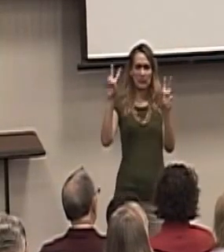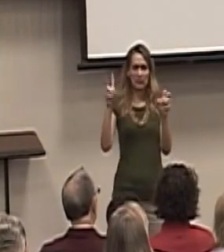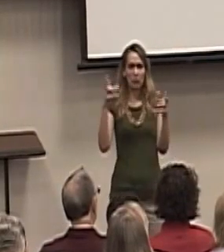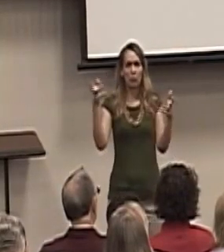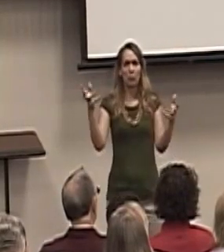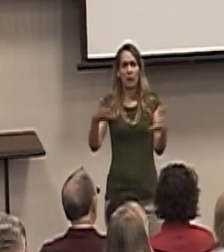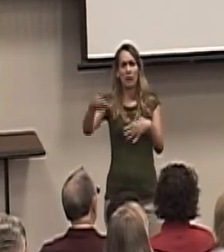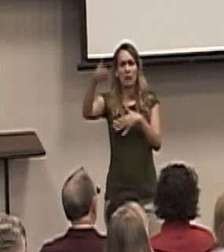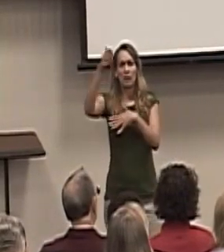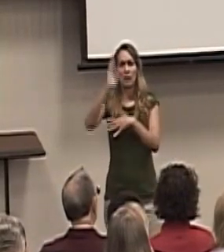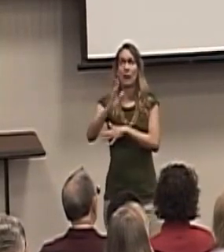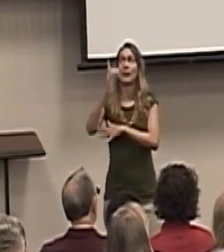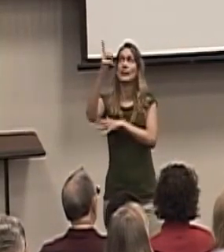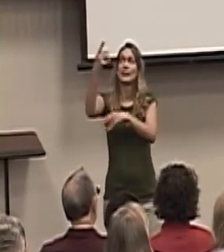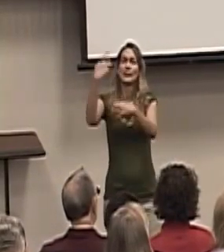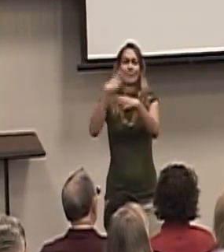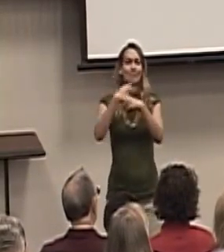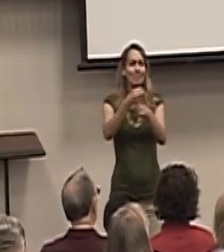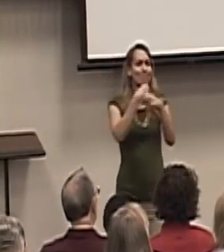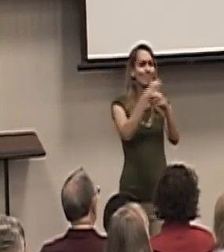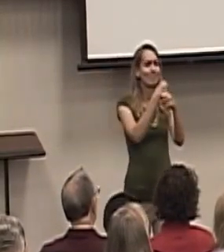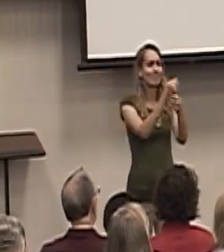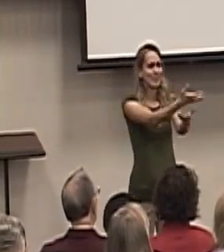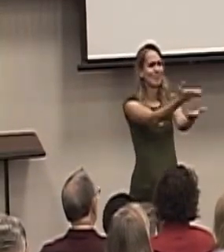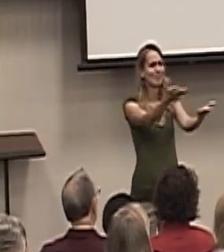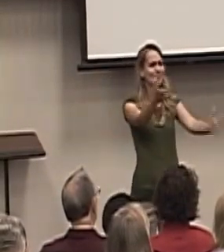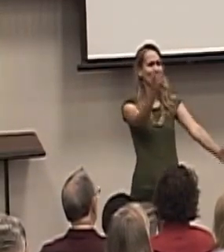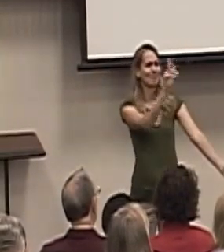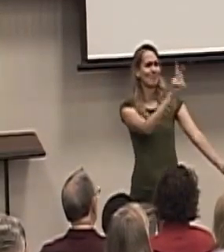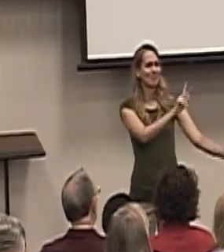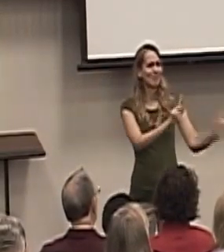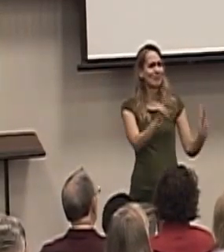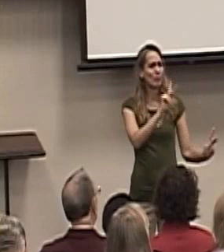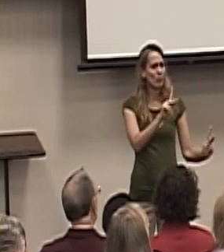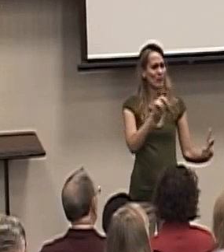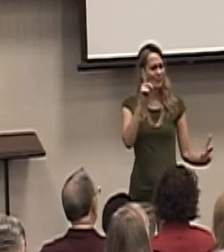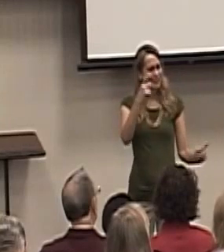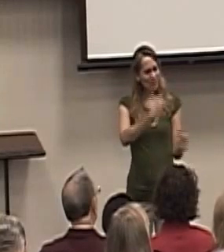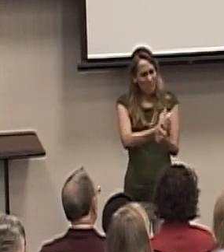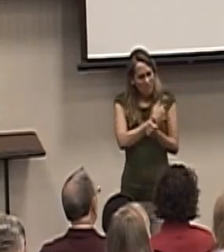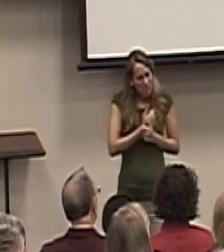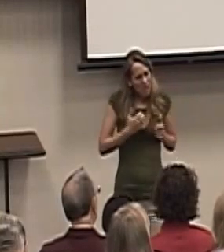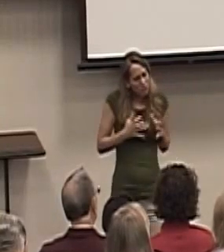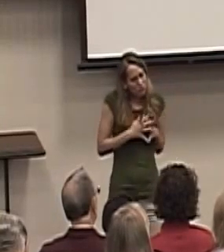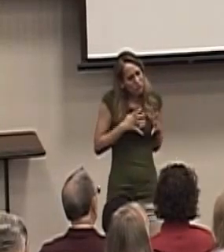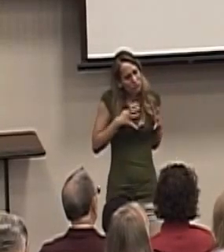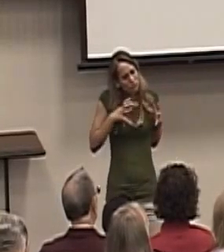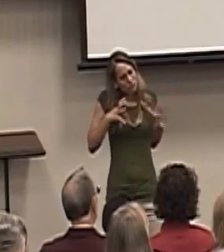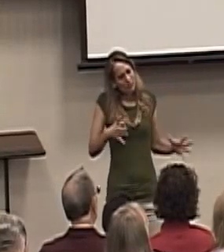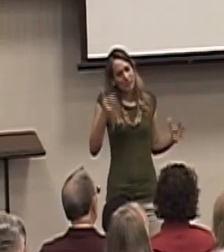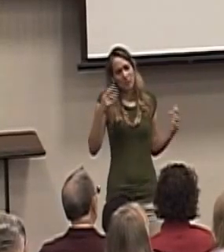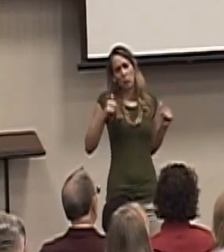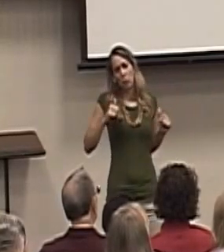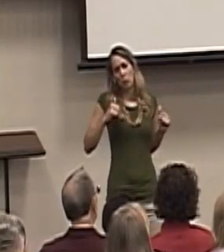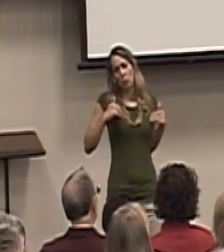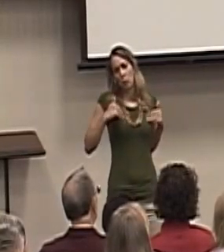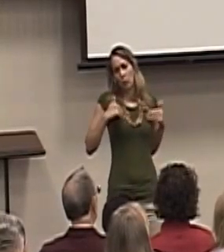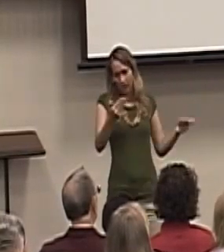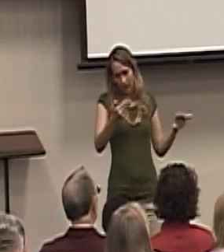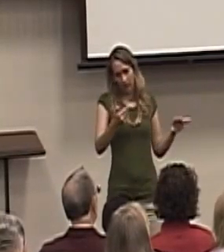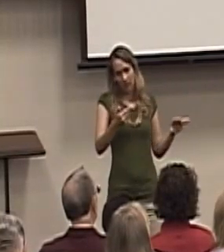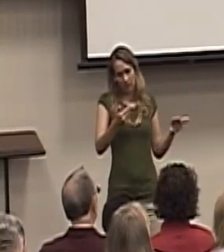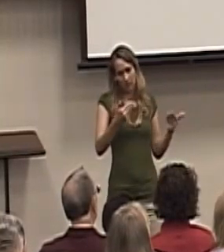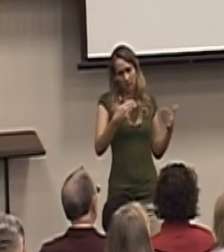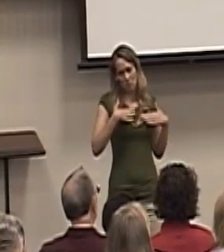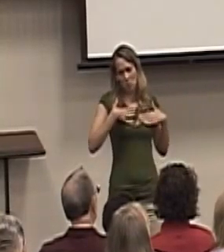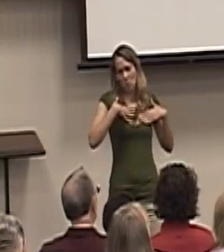God created a people that he loved so dearly that he was willing to go to the